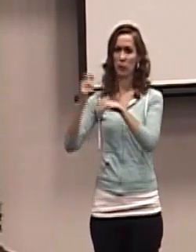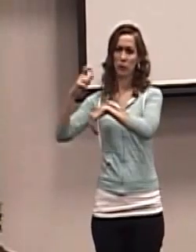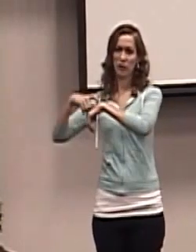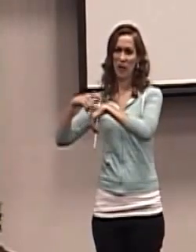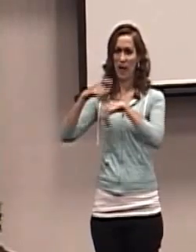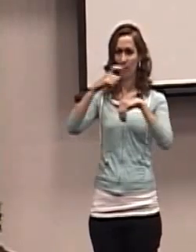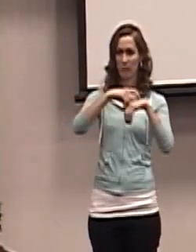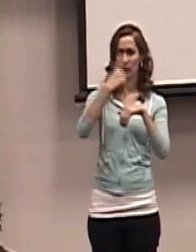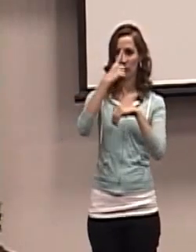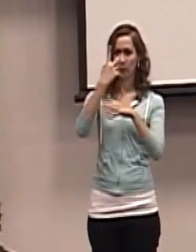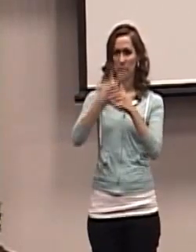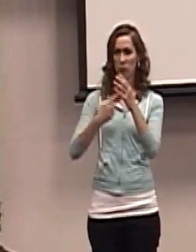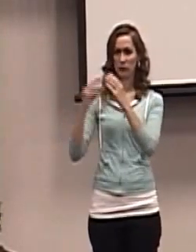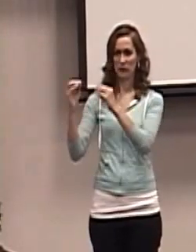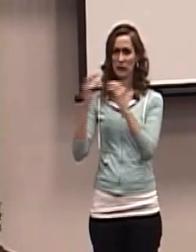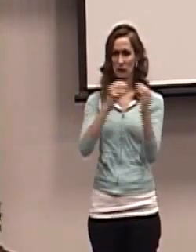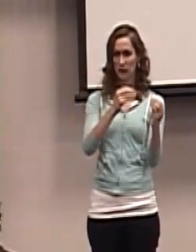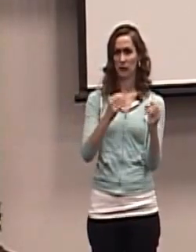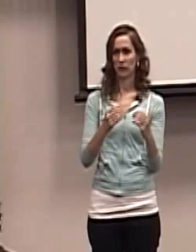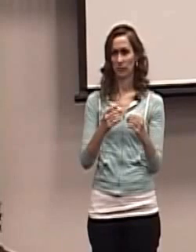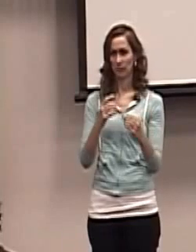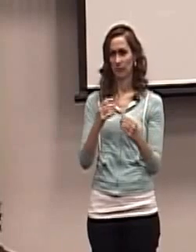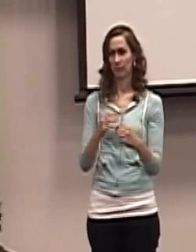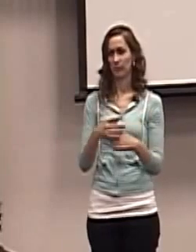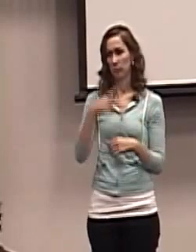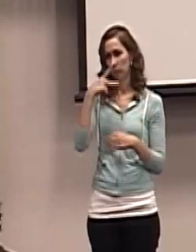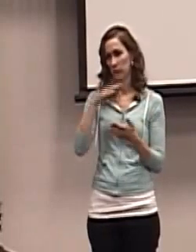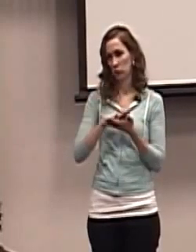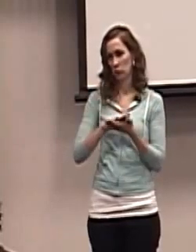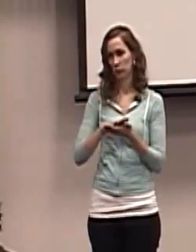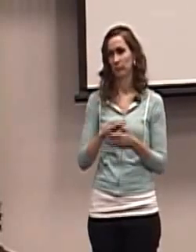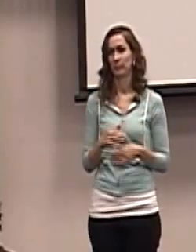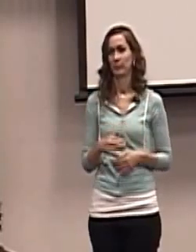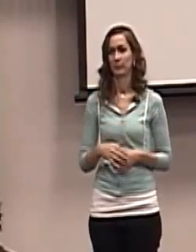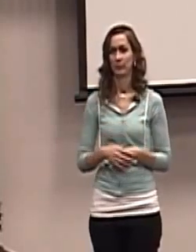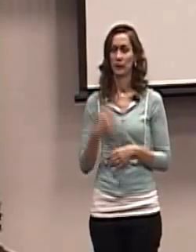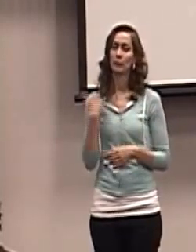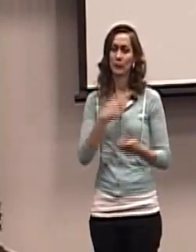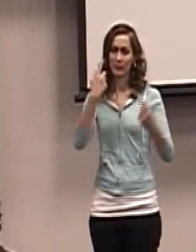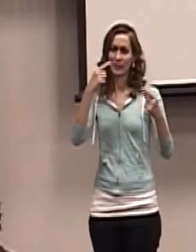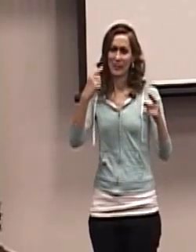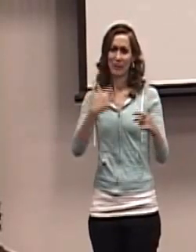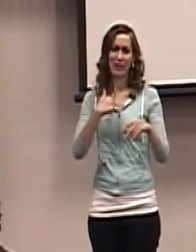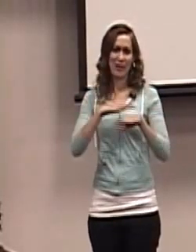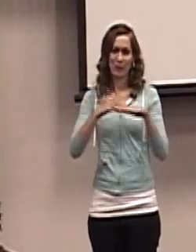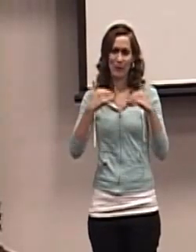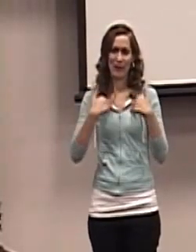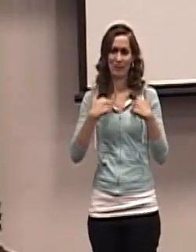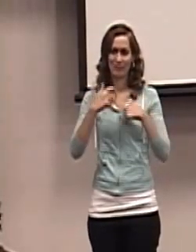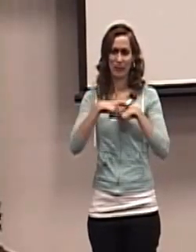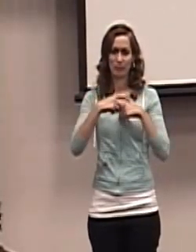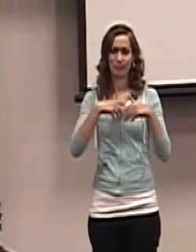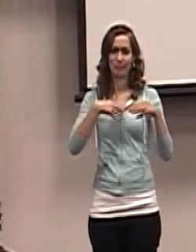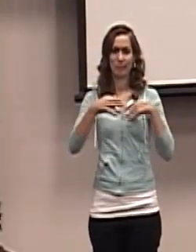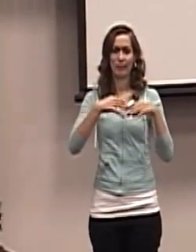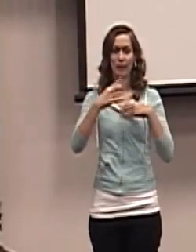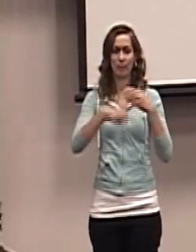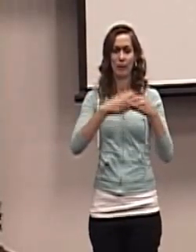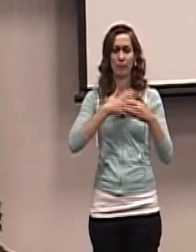were successful. That was good. I don't have time to tell you about the rather incredible flight that we